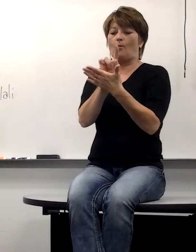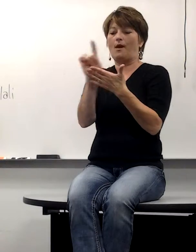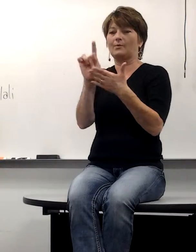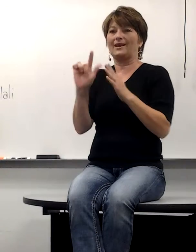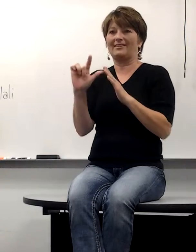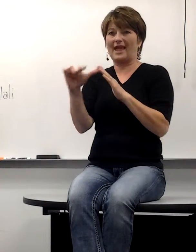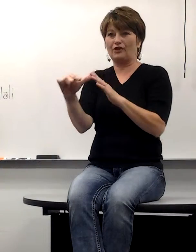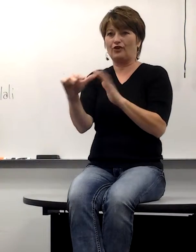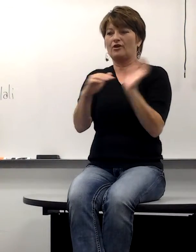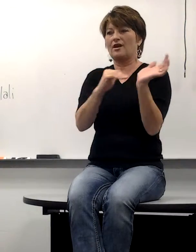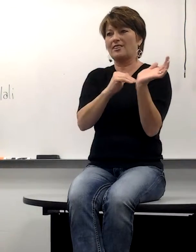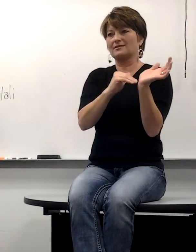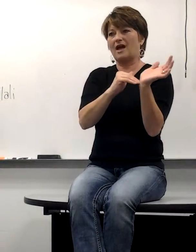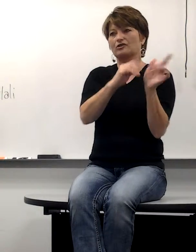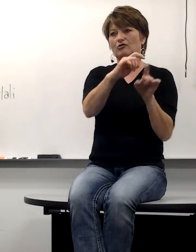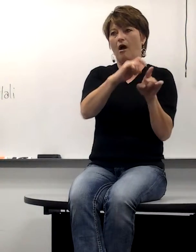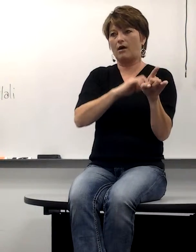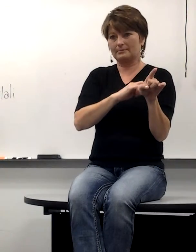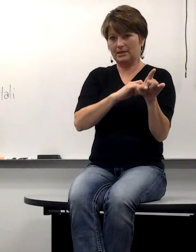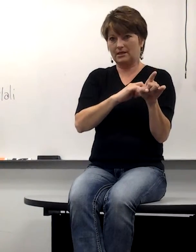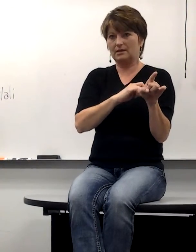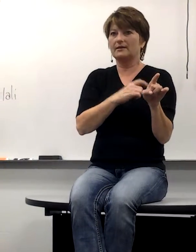So I was trying to be strong for the surgery.